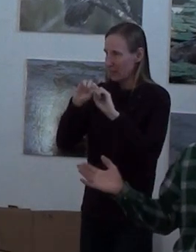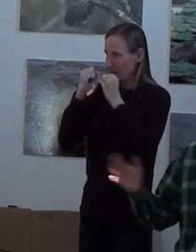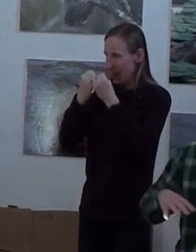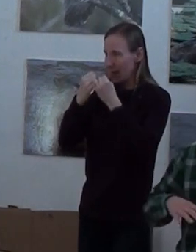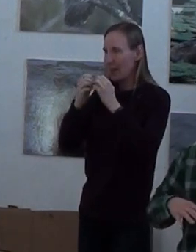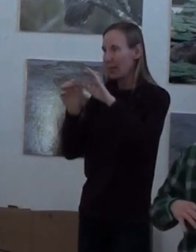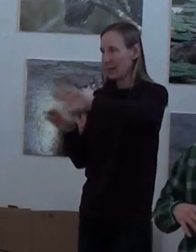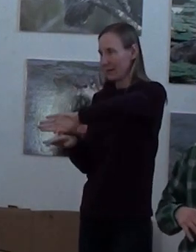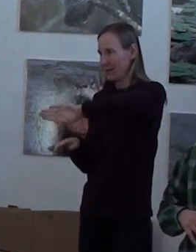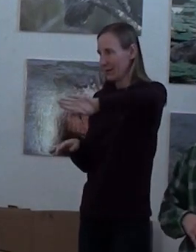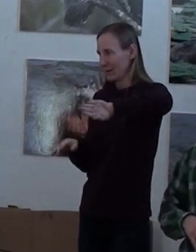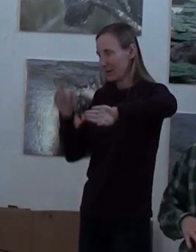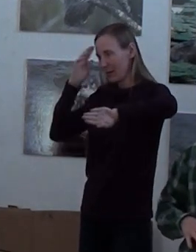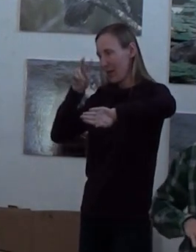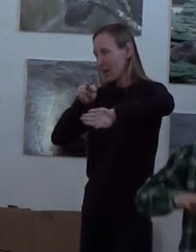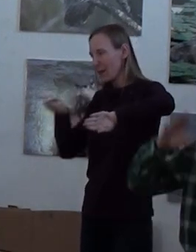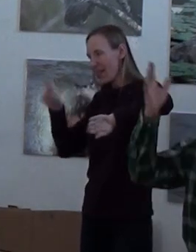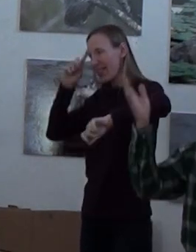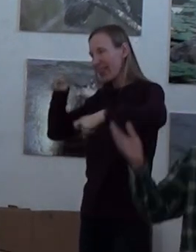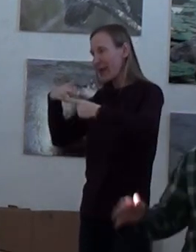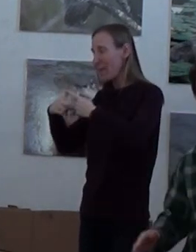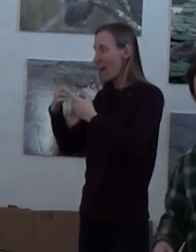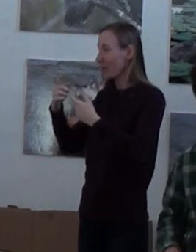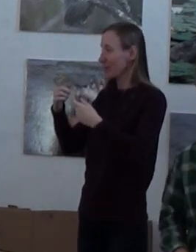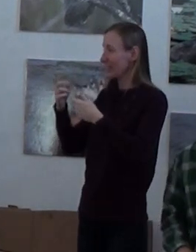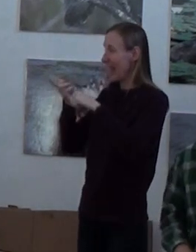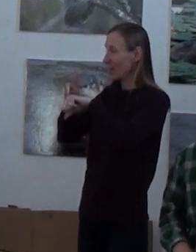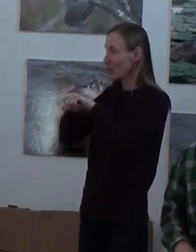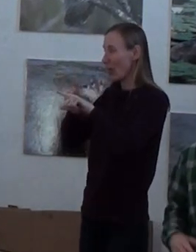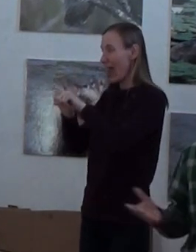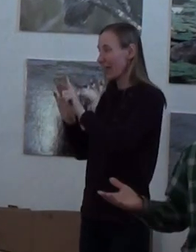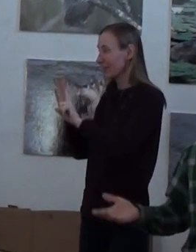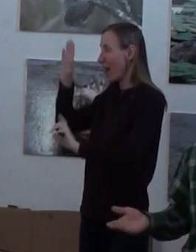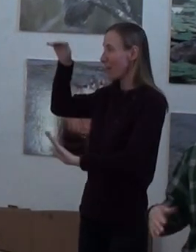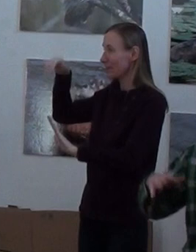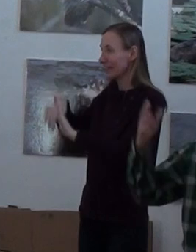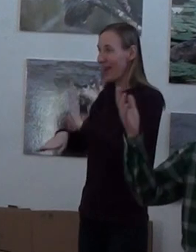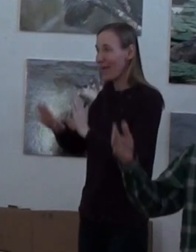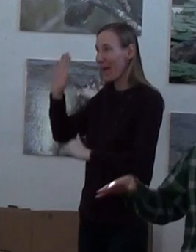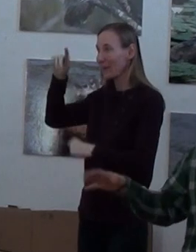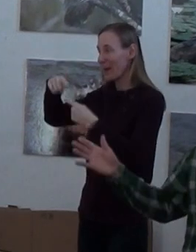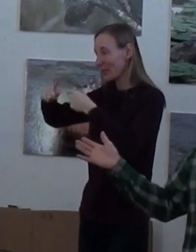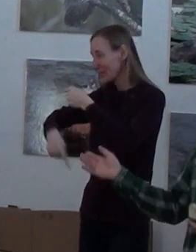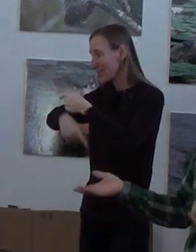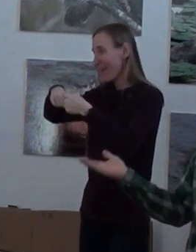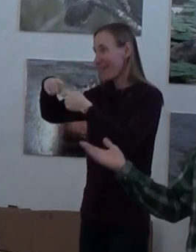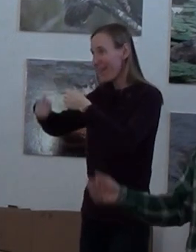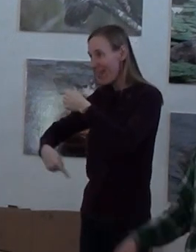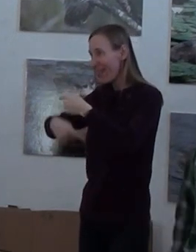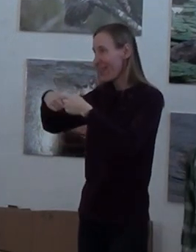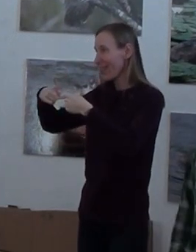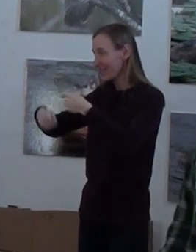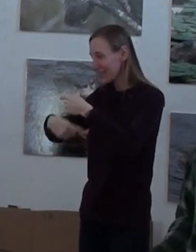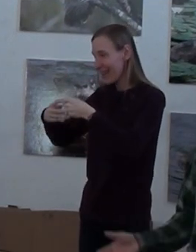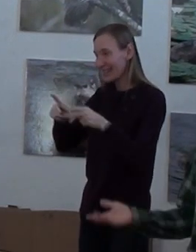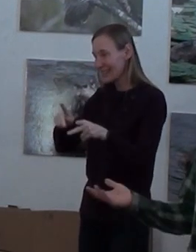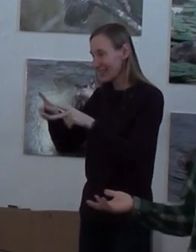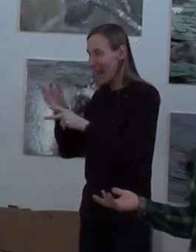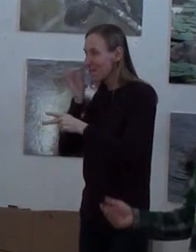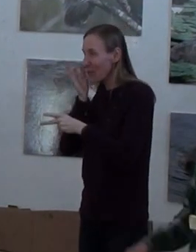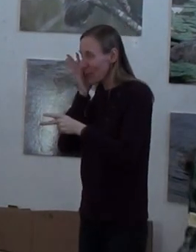can kind of put it back in the scheme of, you know, the ebbs and flows of, you know, the cycles of what it is in the beehive. You know,